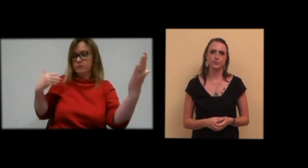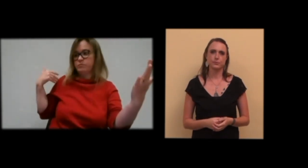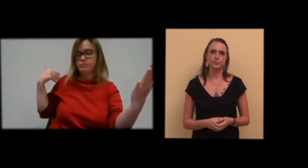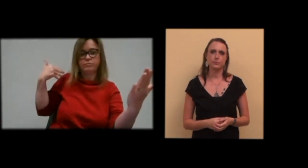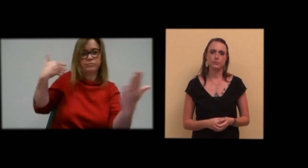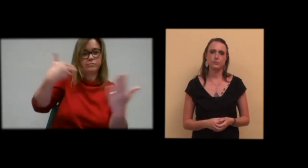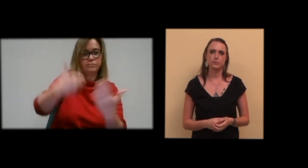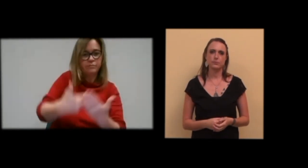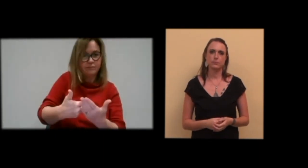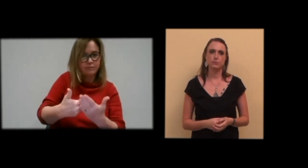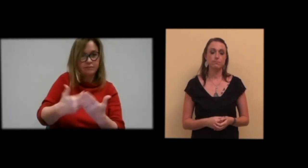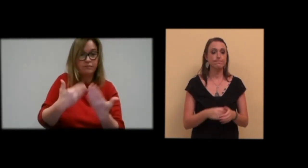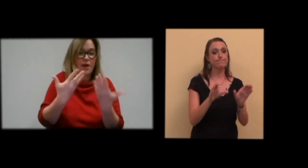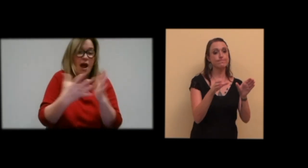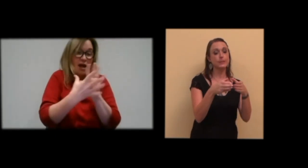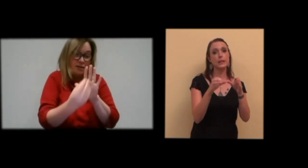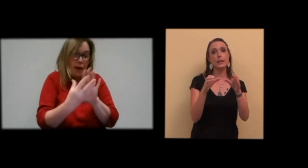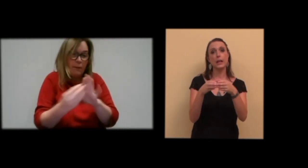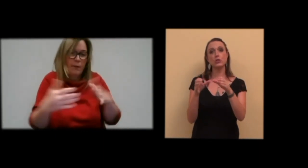different groups.